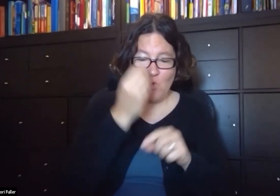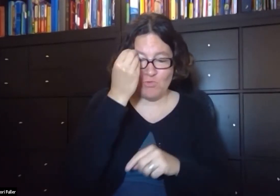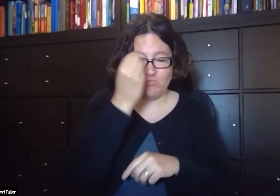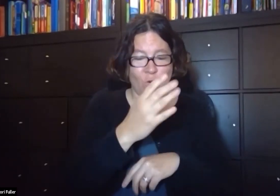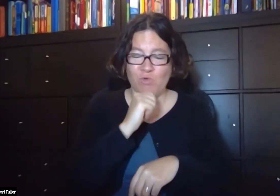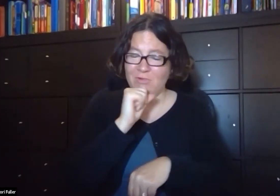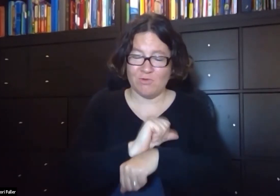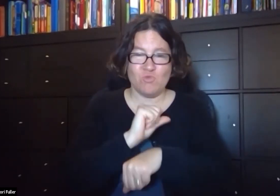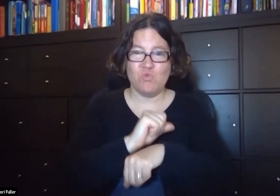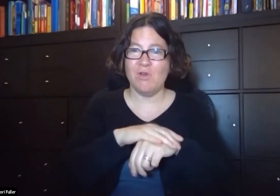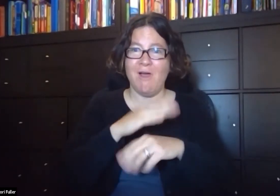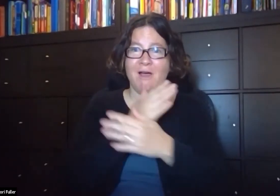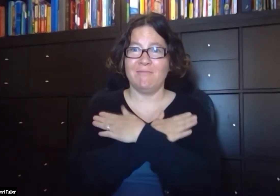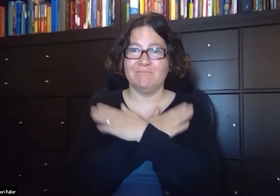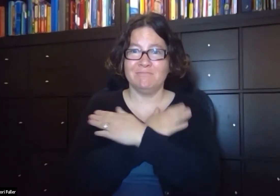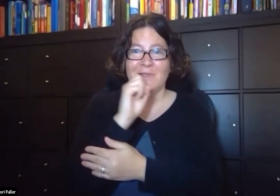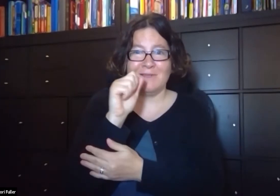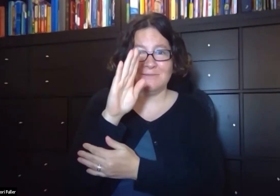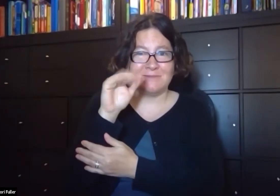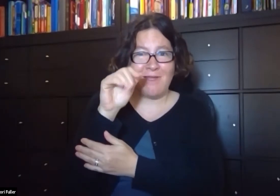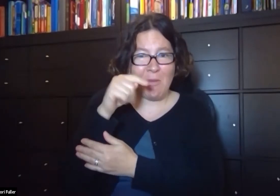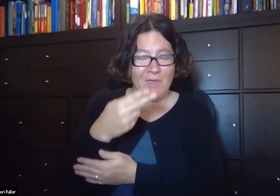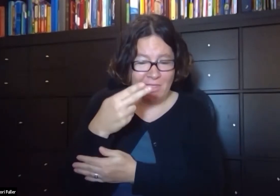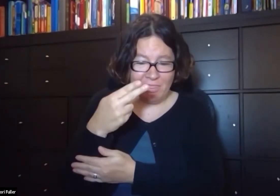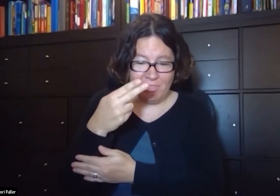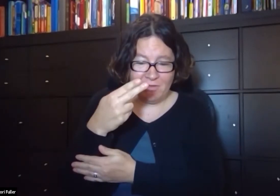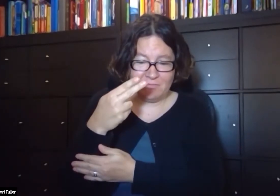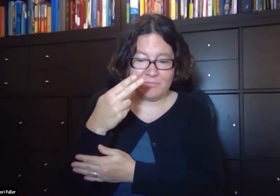Your followers were told not to work on the Sabbath,